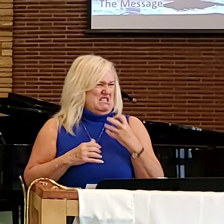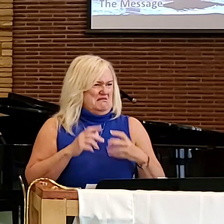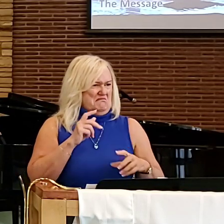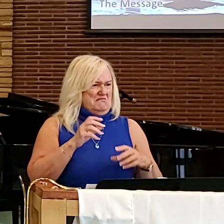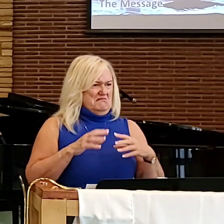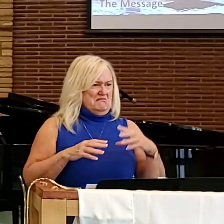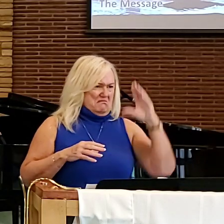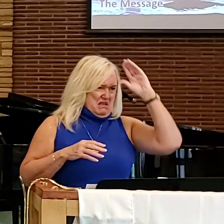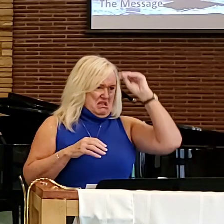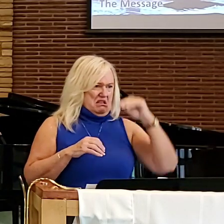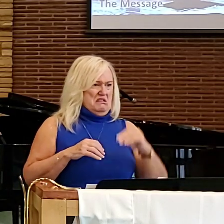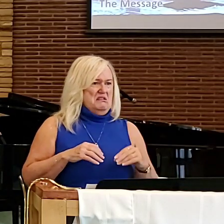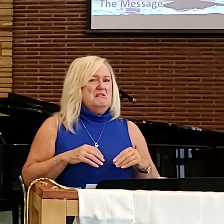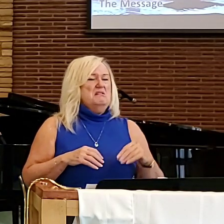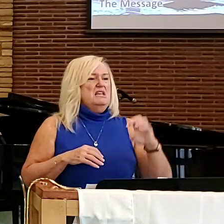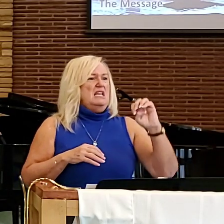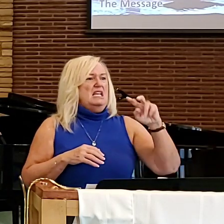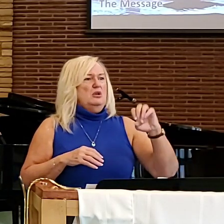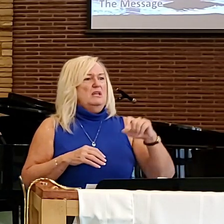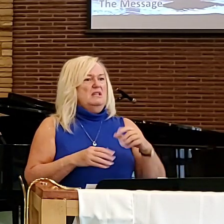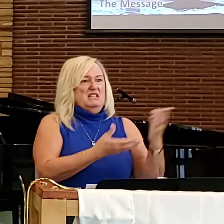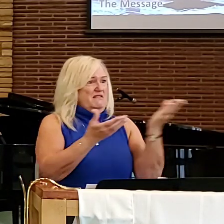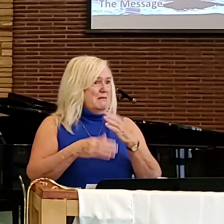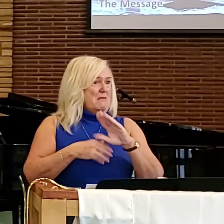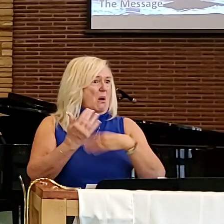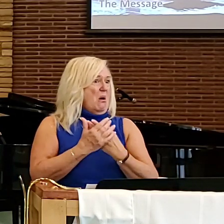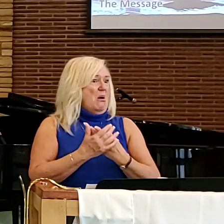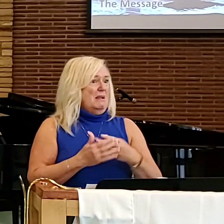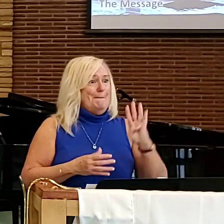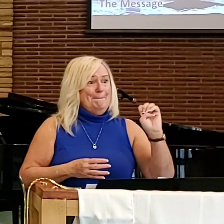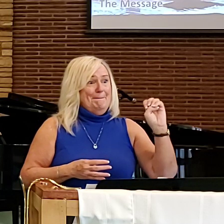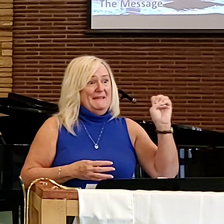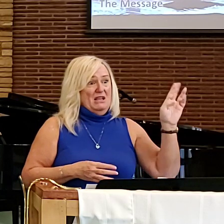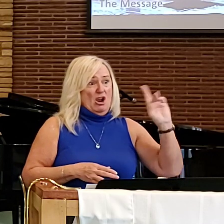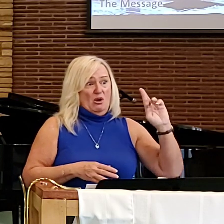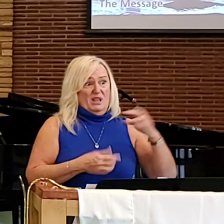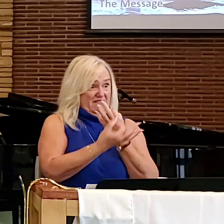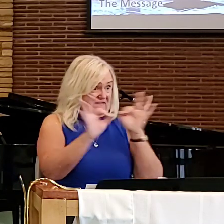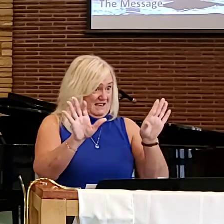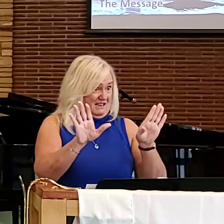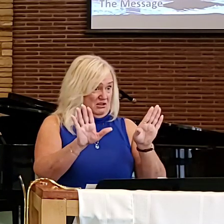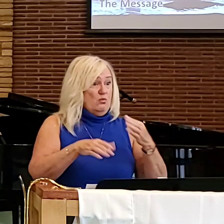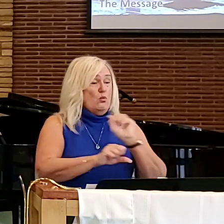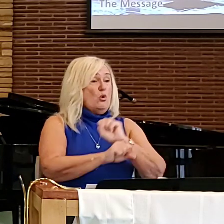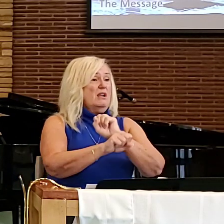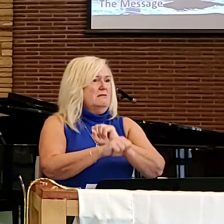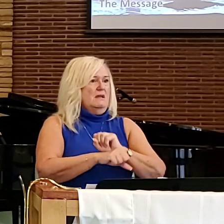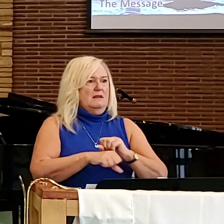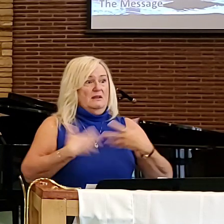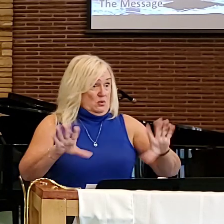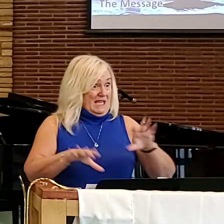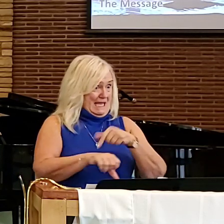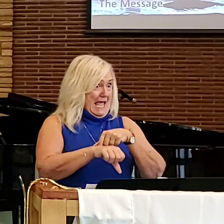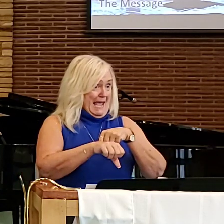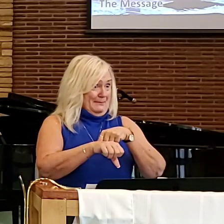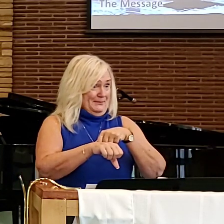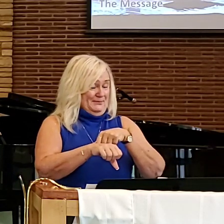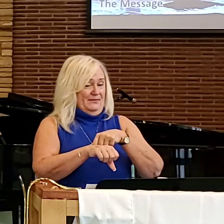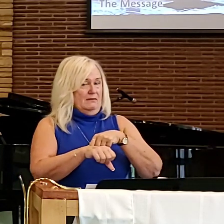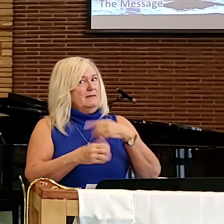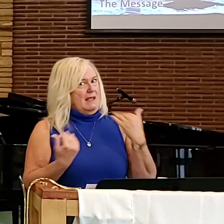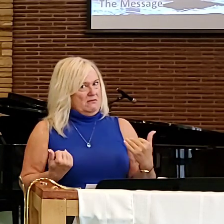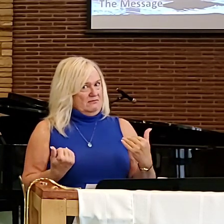in New England into giving them all a beer when they finish the job. Quittin time.